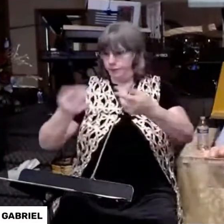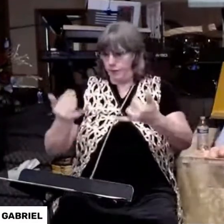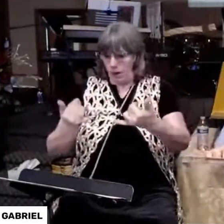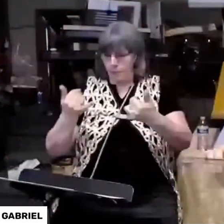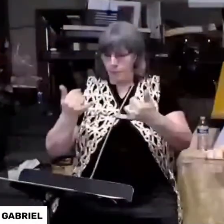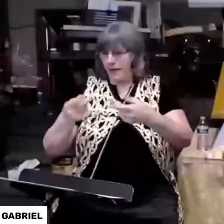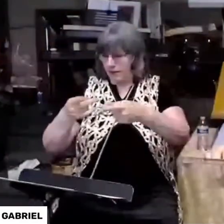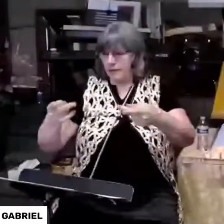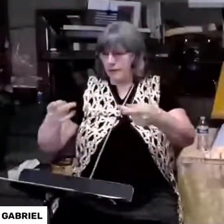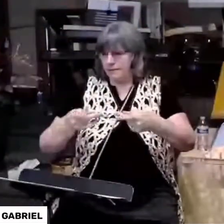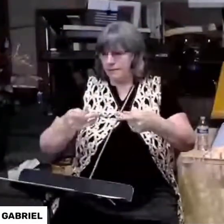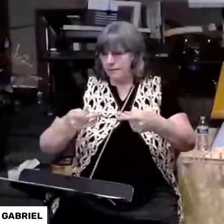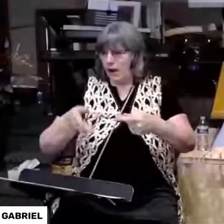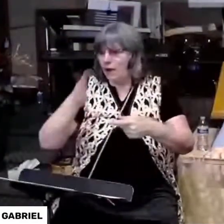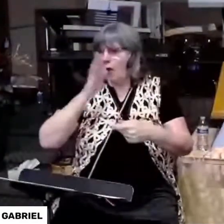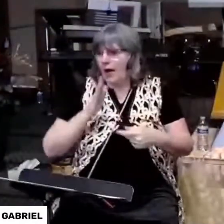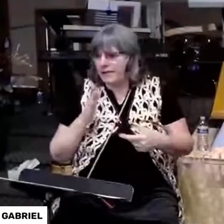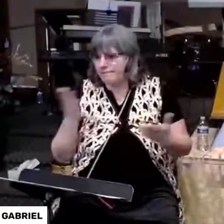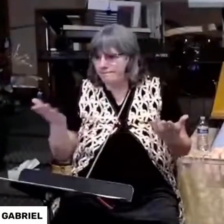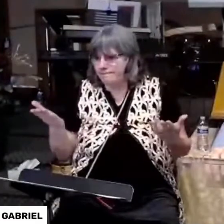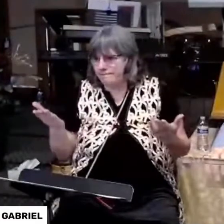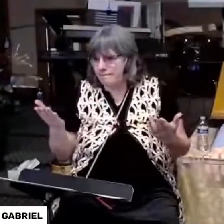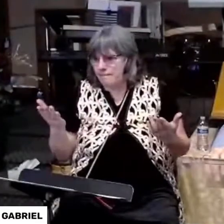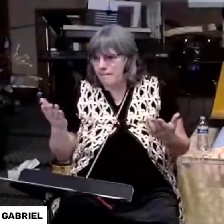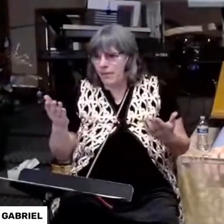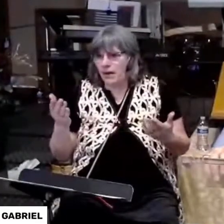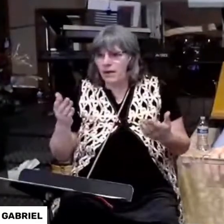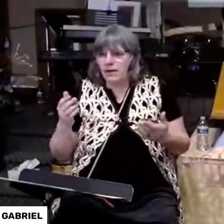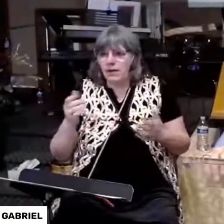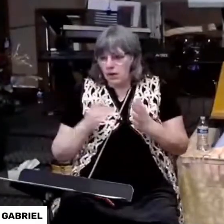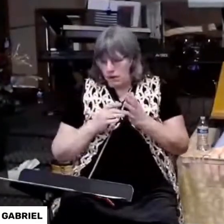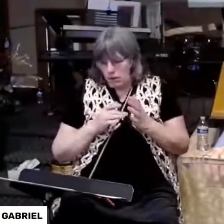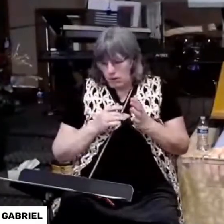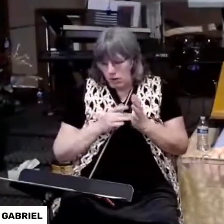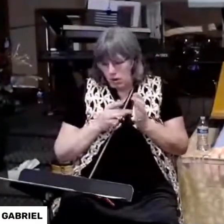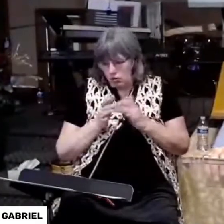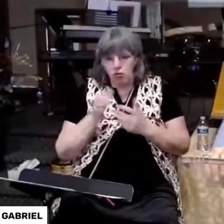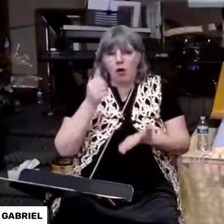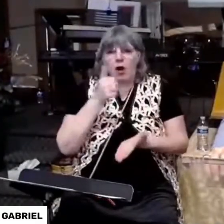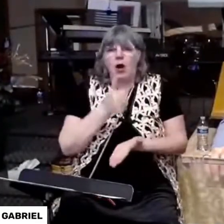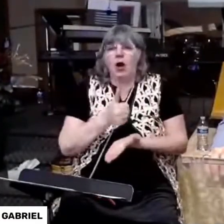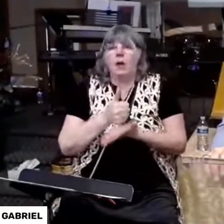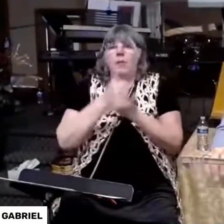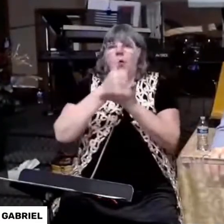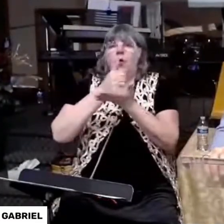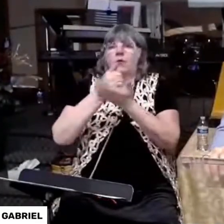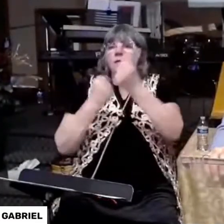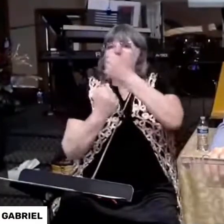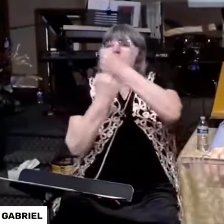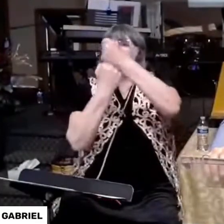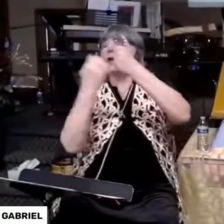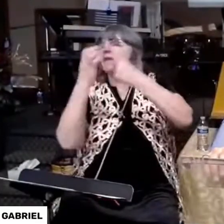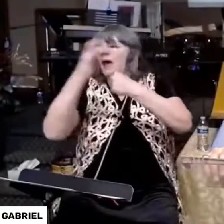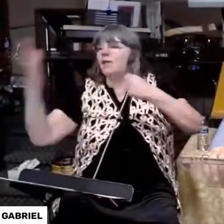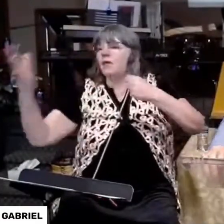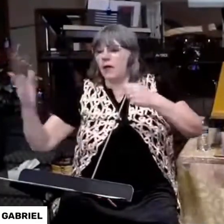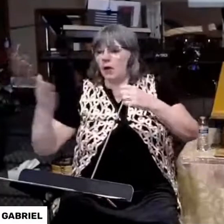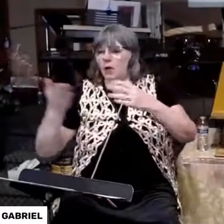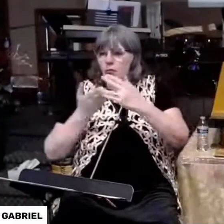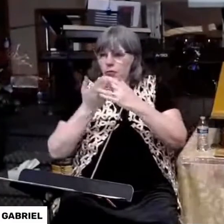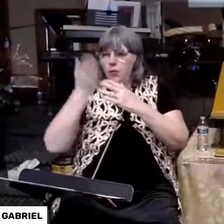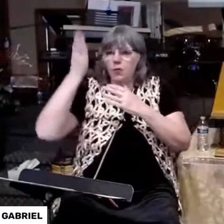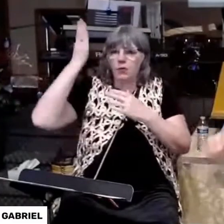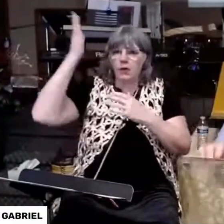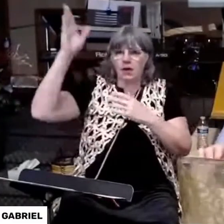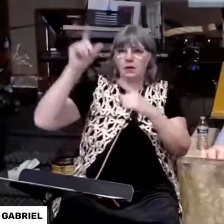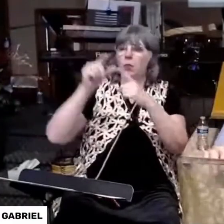description of Yeshua. Upholding all that exists by his powerful word. He